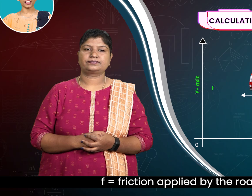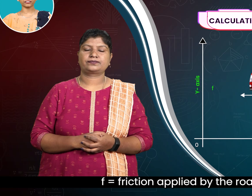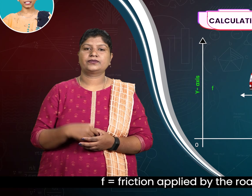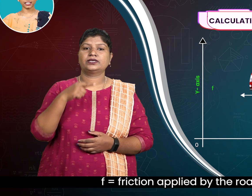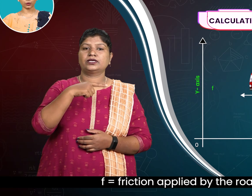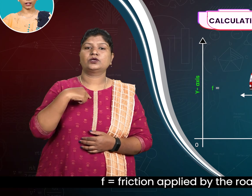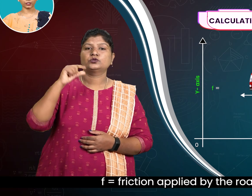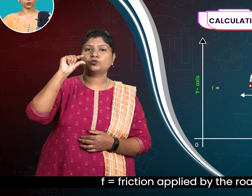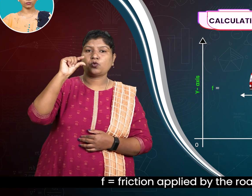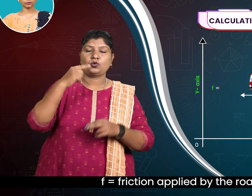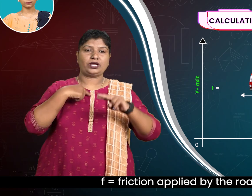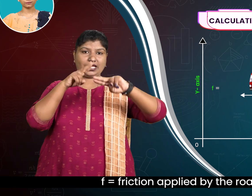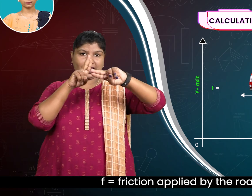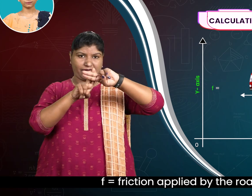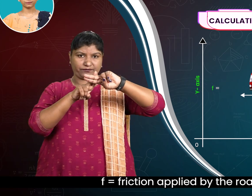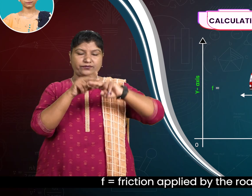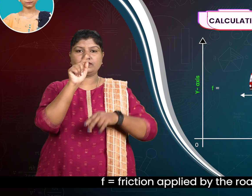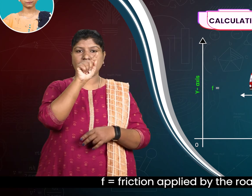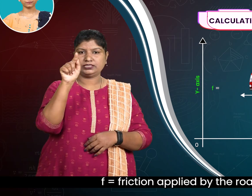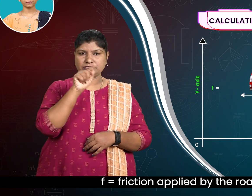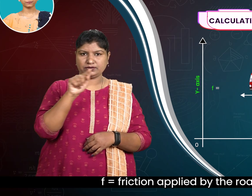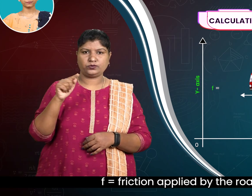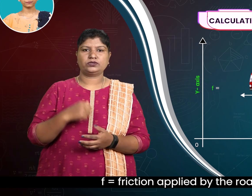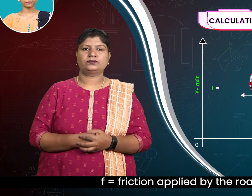Small f is equal to